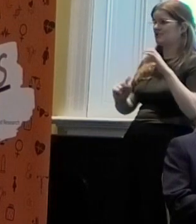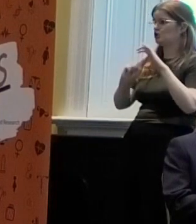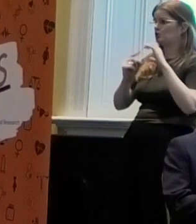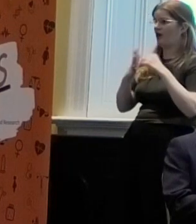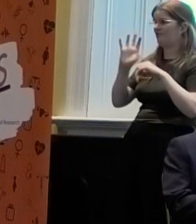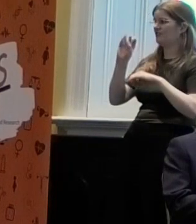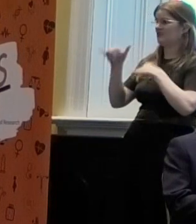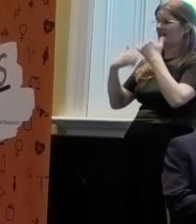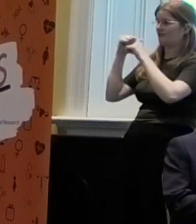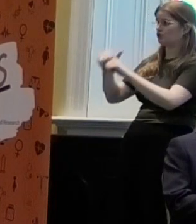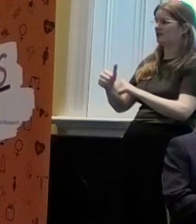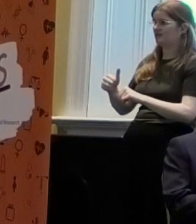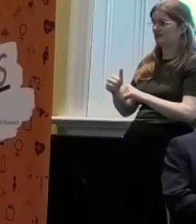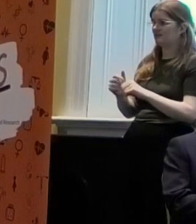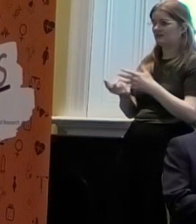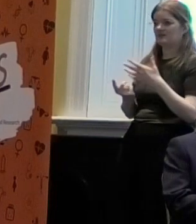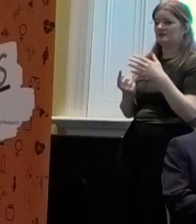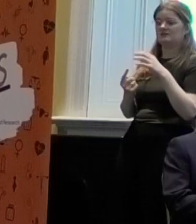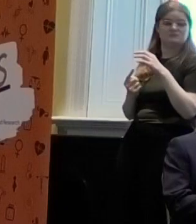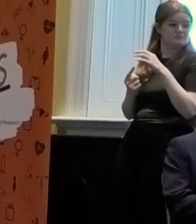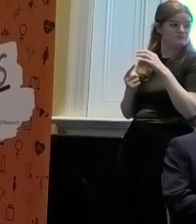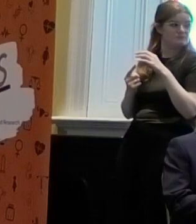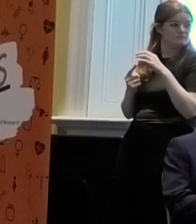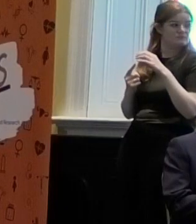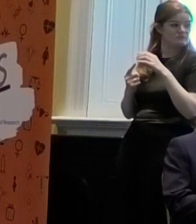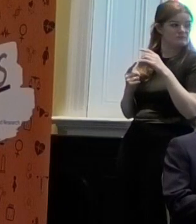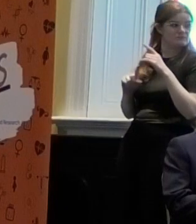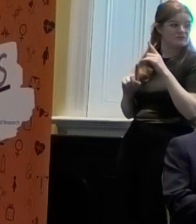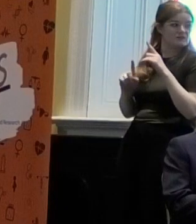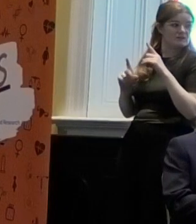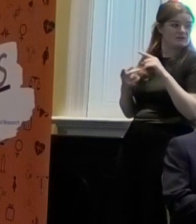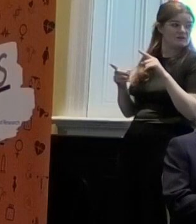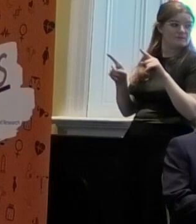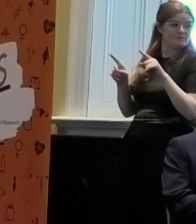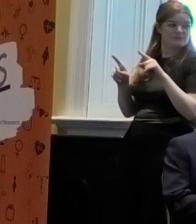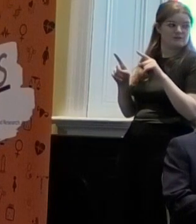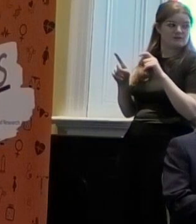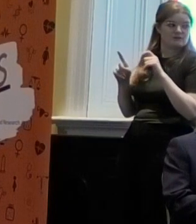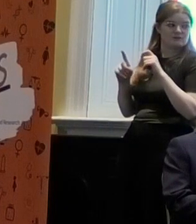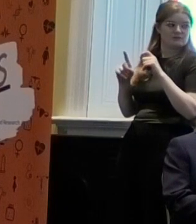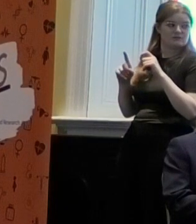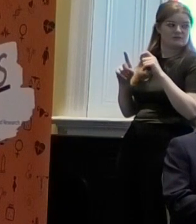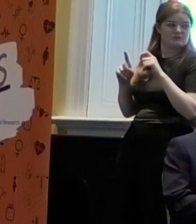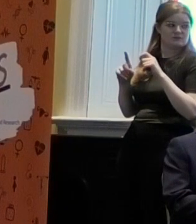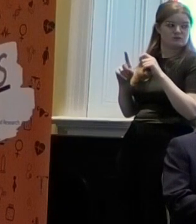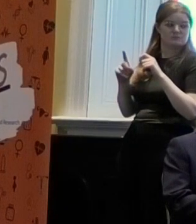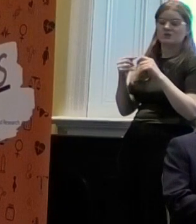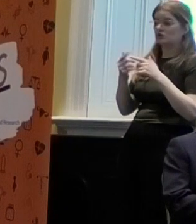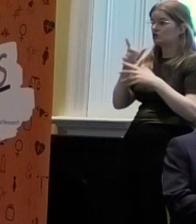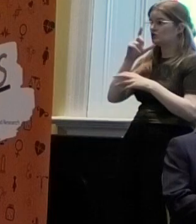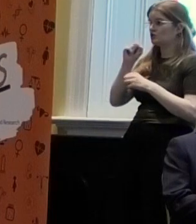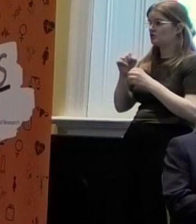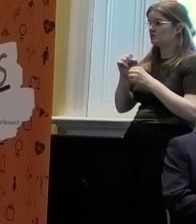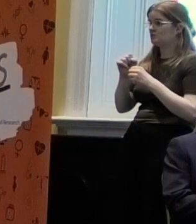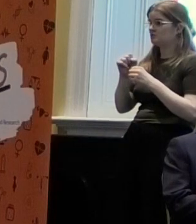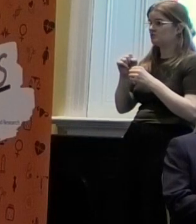anniversary. So the institute's based in my college for obstetricians and gynecologists, and it was the same for their 50th anniversary. It was the first female chair and the first female master of the